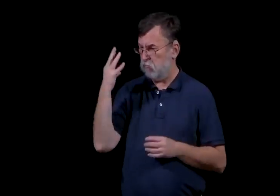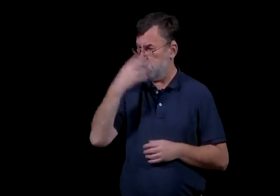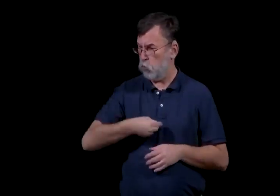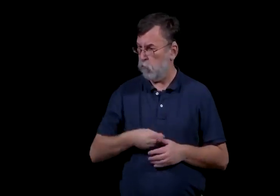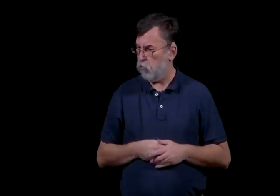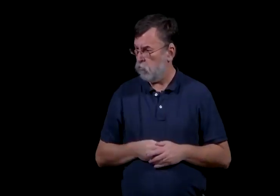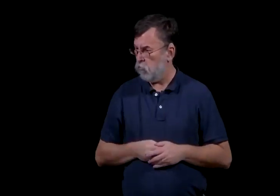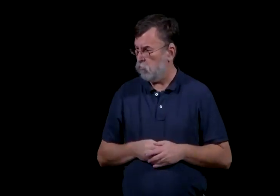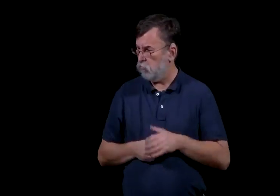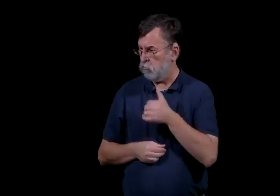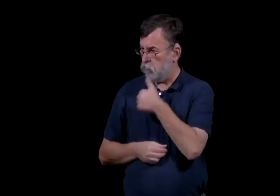was not dressed